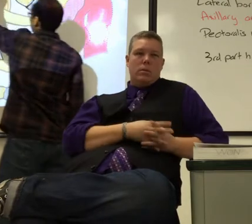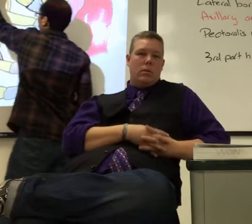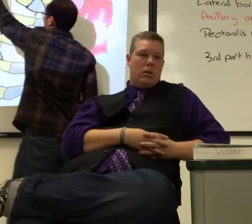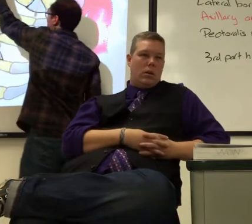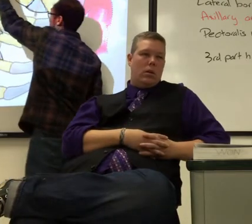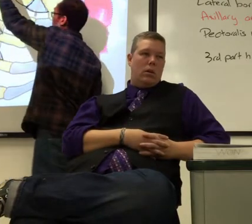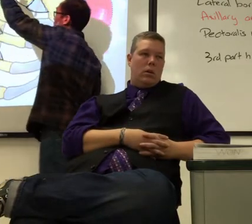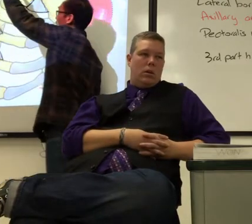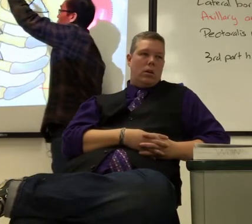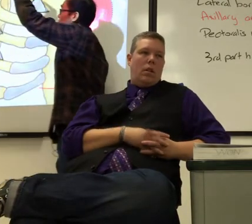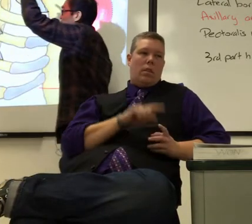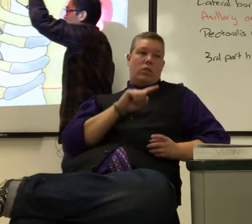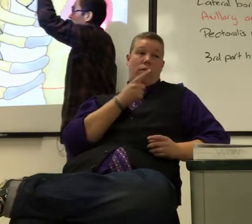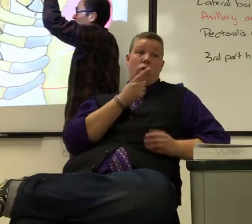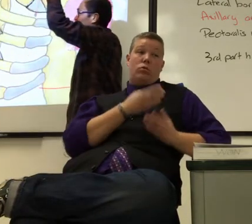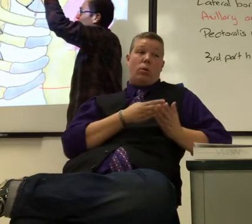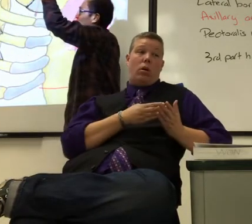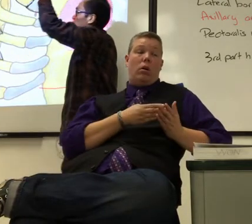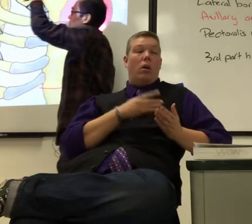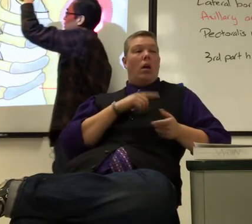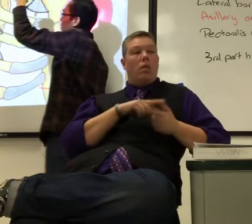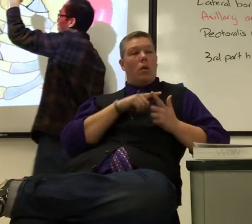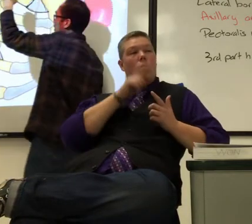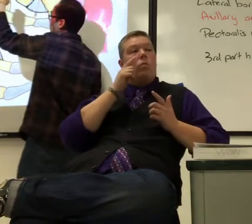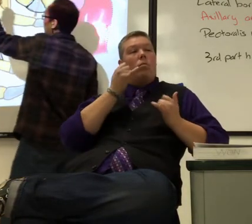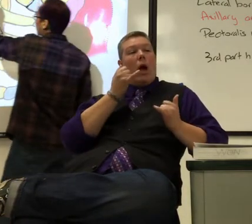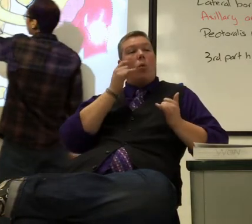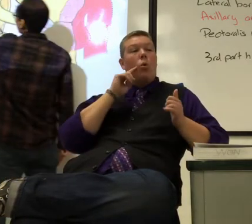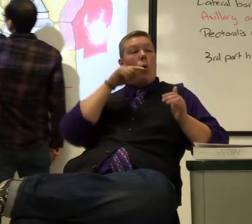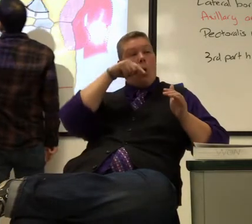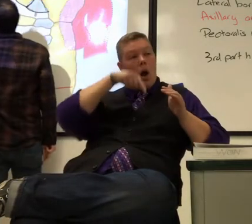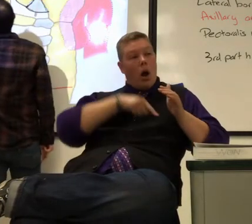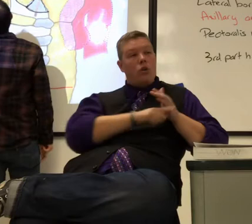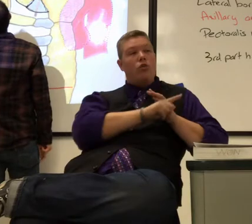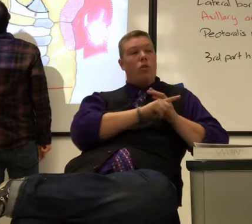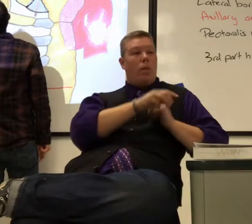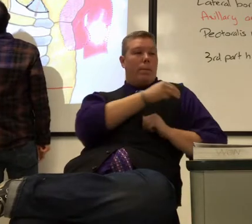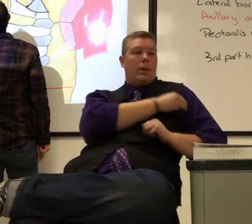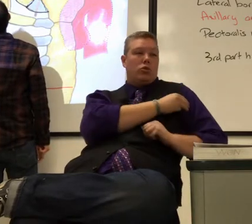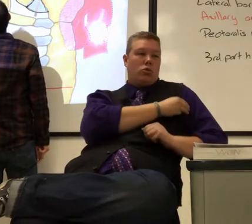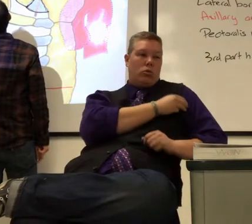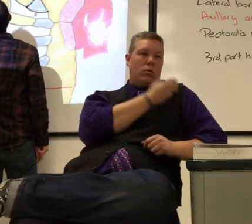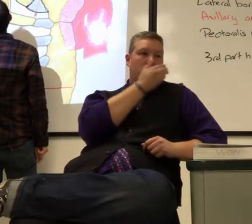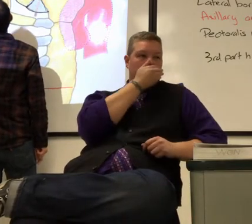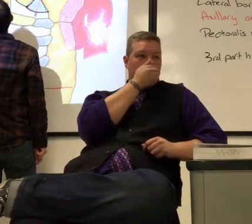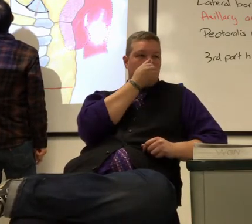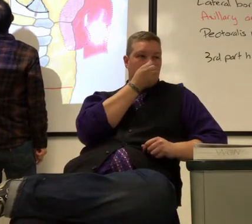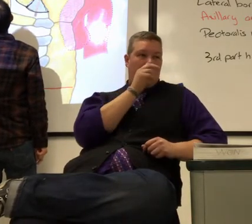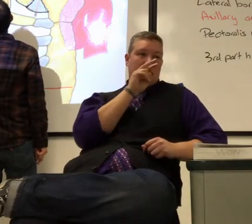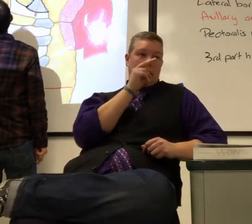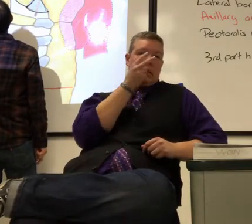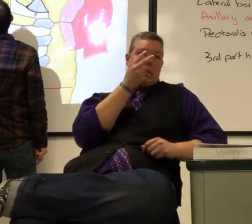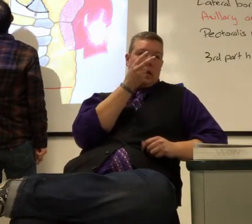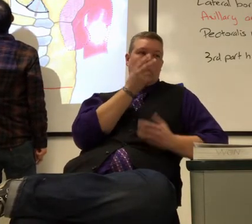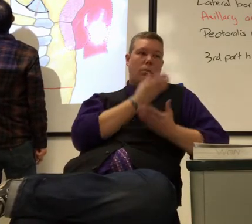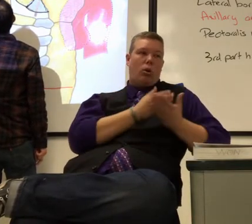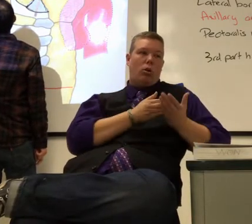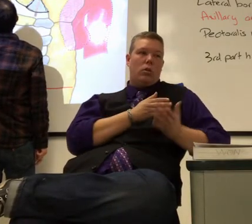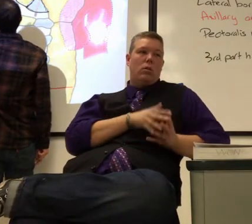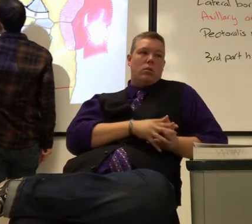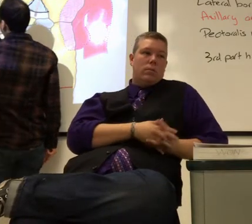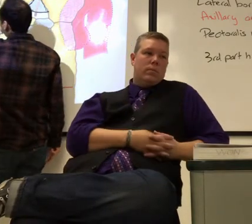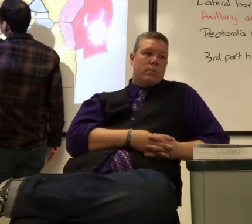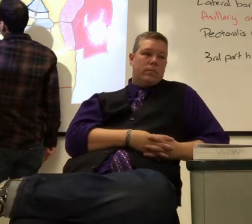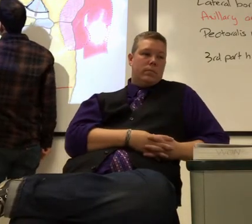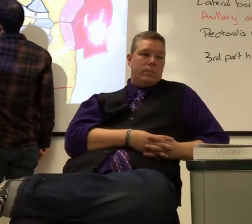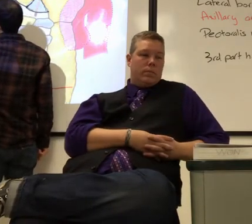Okay, that's my first part. Now I'm going to go under the muscle. That's my second part.